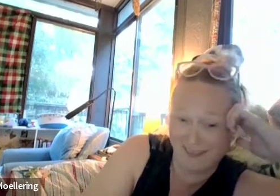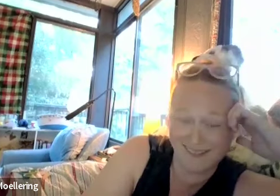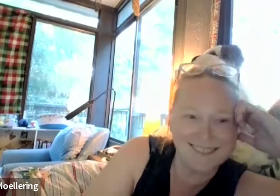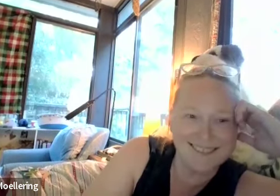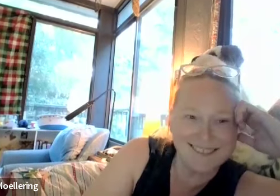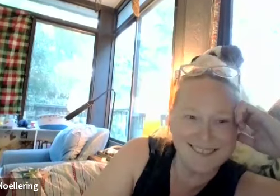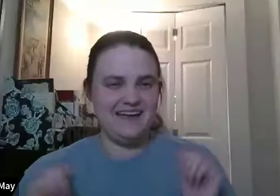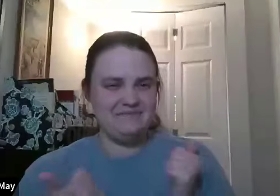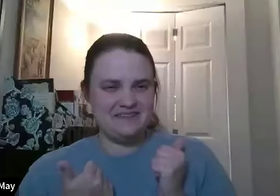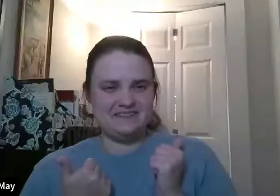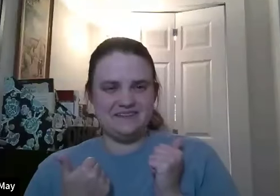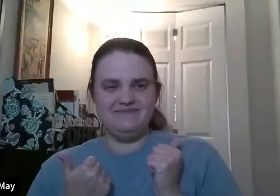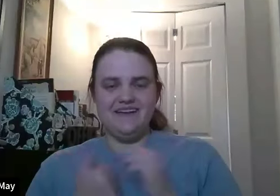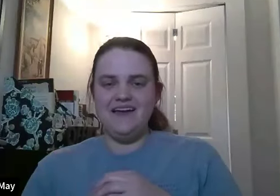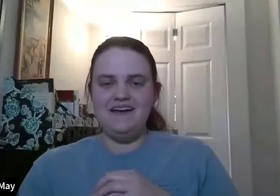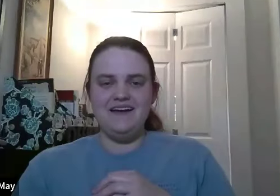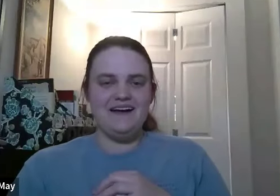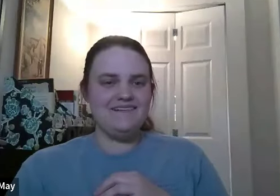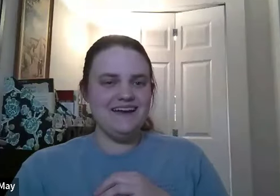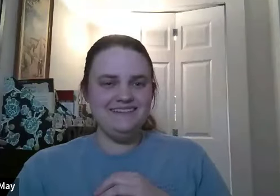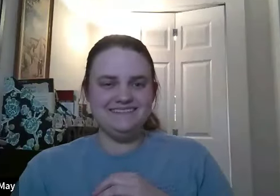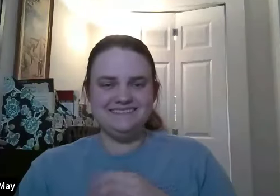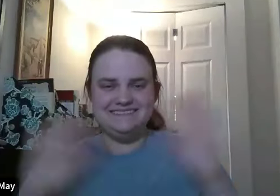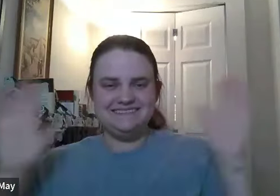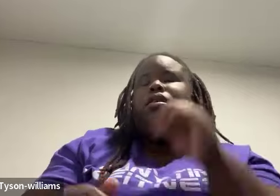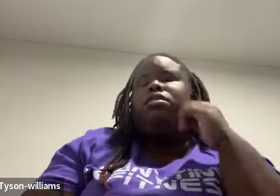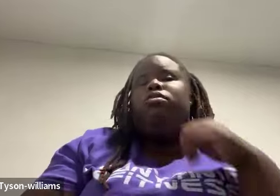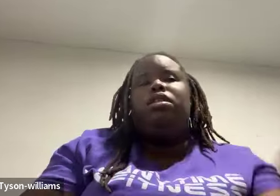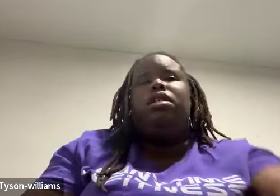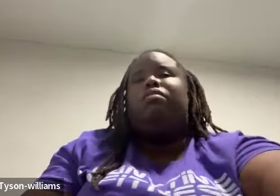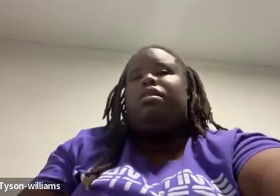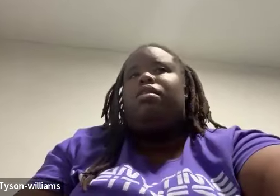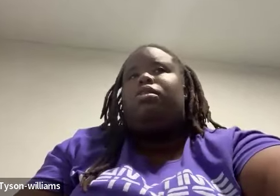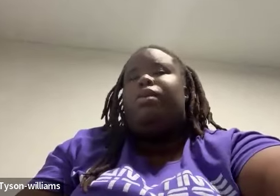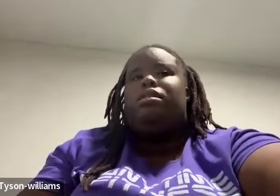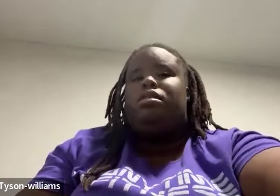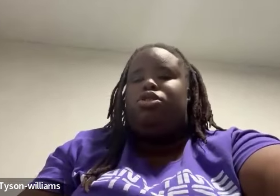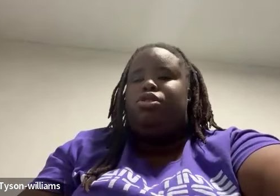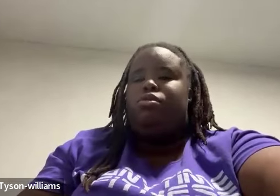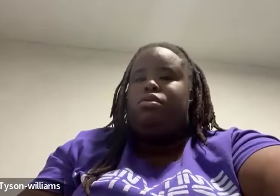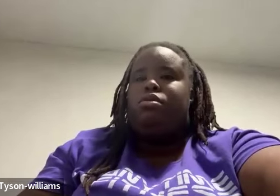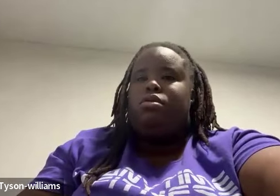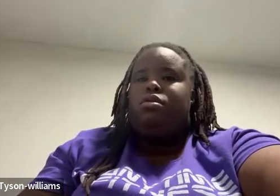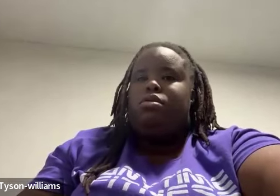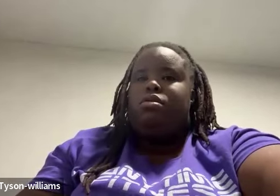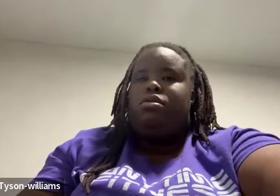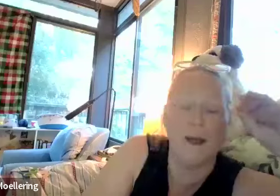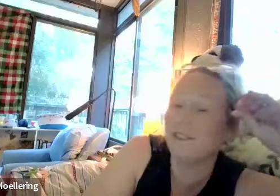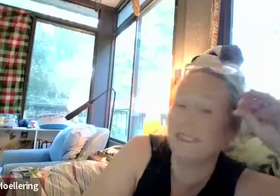it. Yeah, that sounds good. All right. Y'all have a great week. You didn't send out the quizzes, did you? No, I didn't